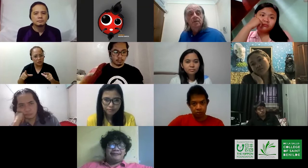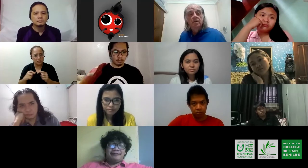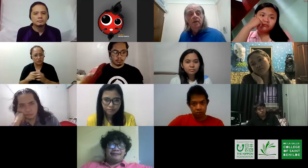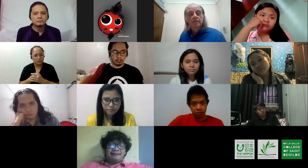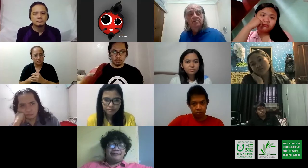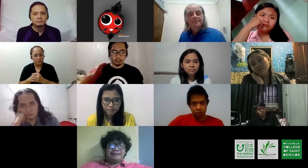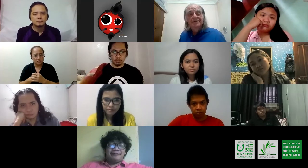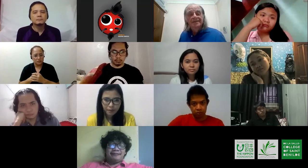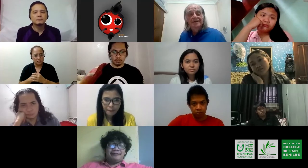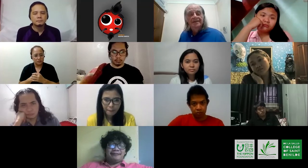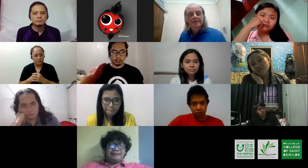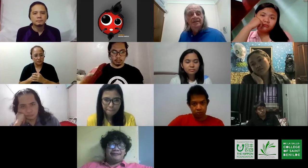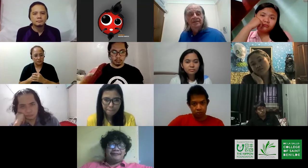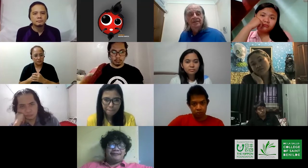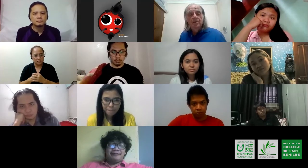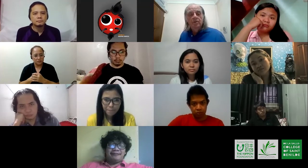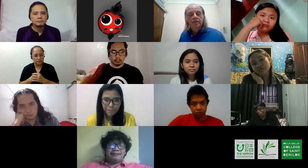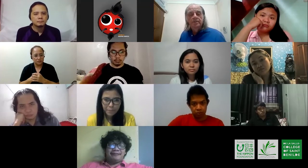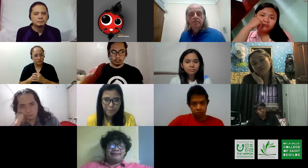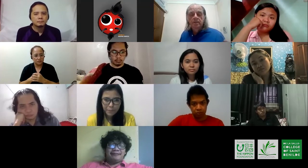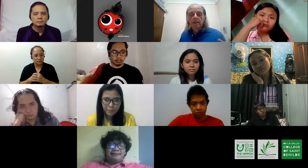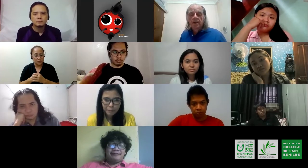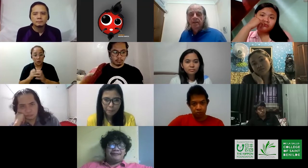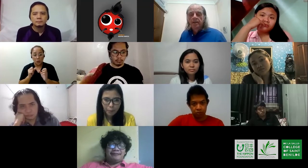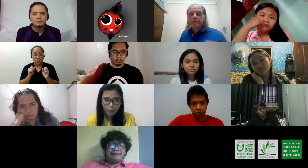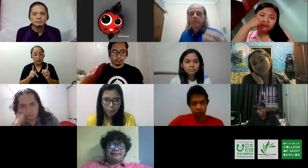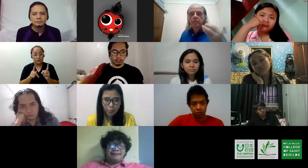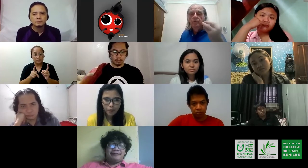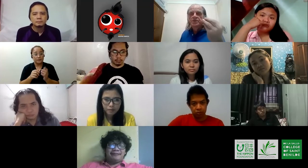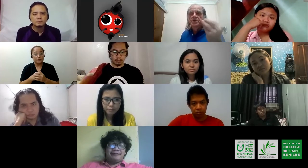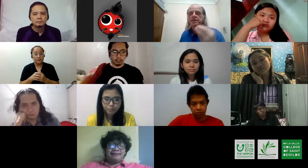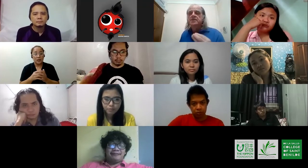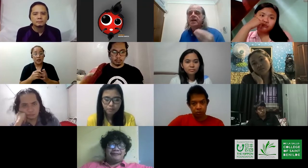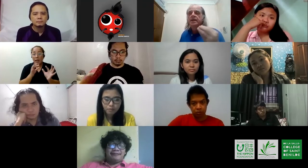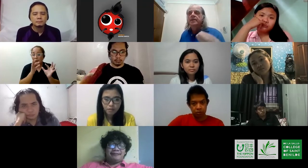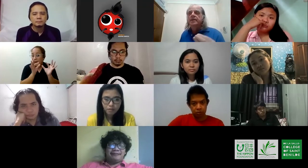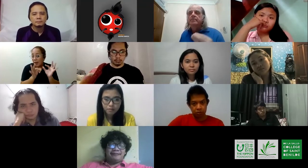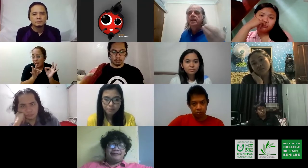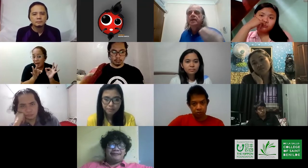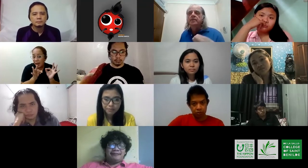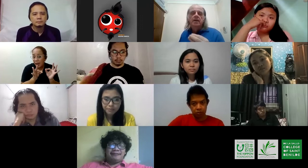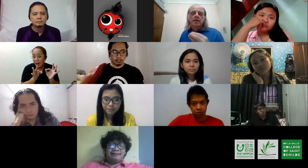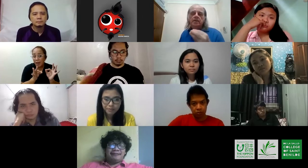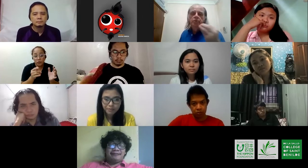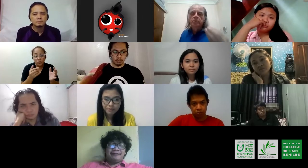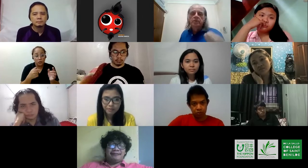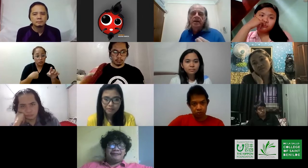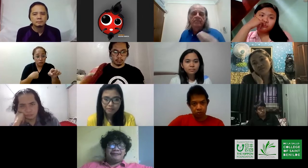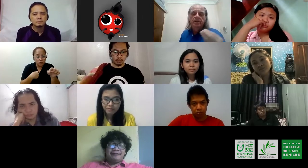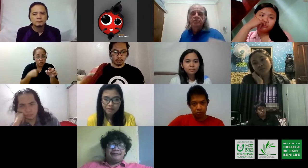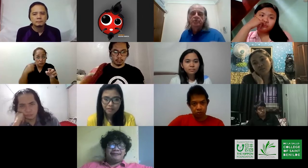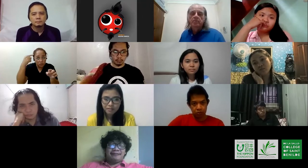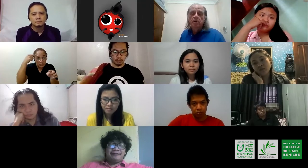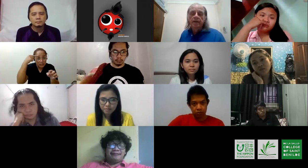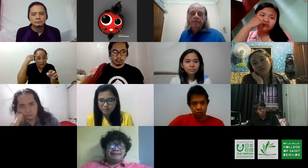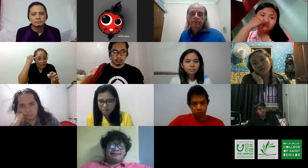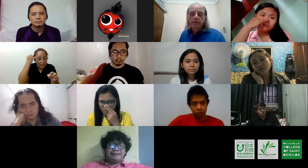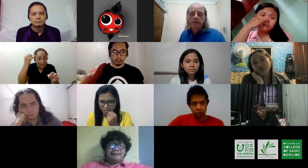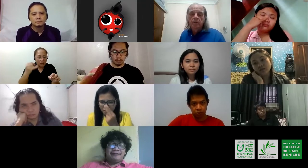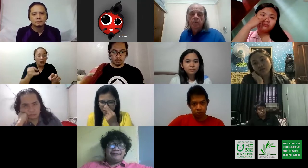Okay? So if you just get this idea in mind, you shouldn't have any trouble answering any